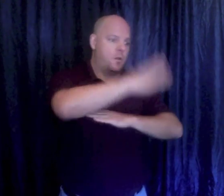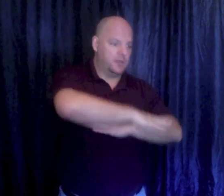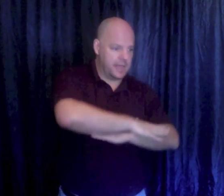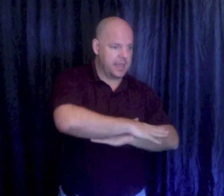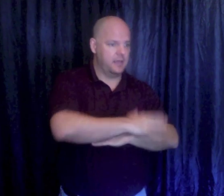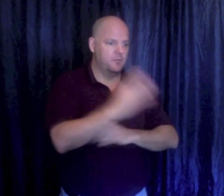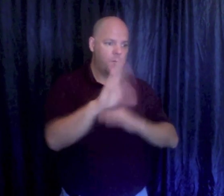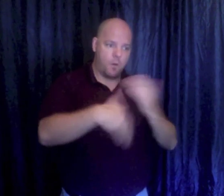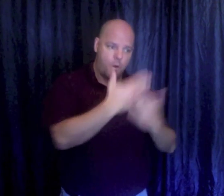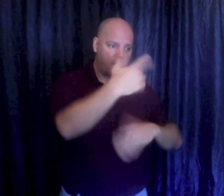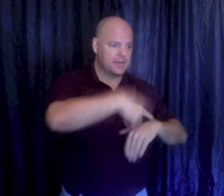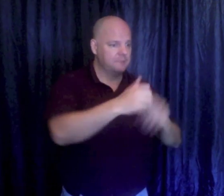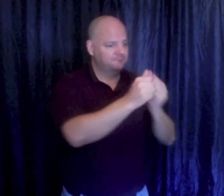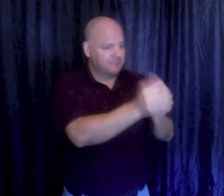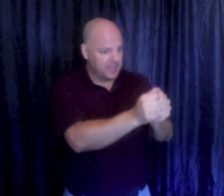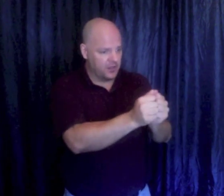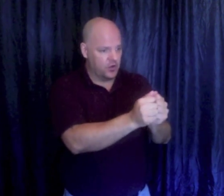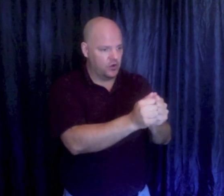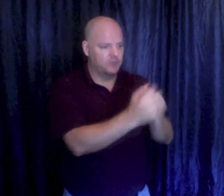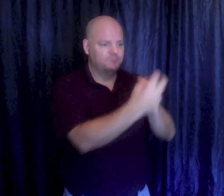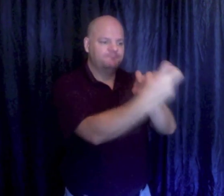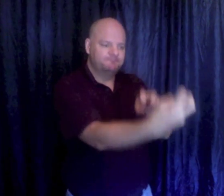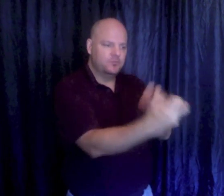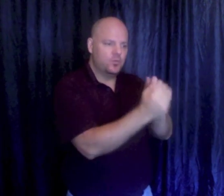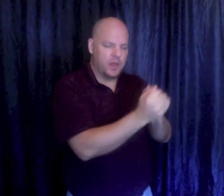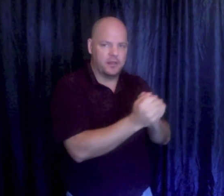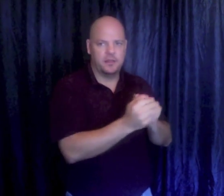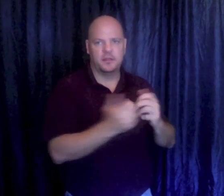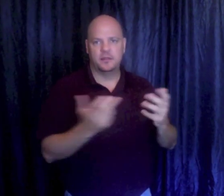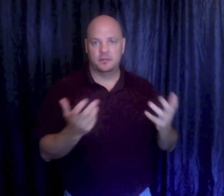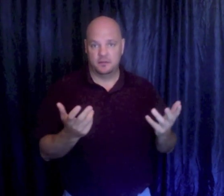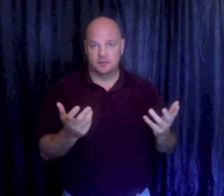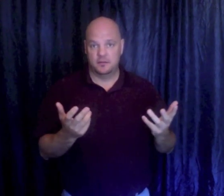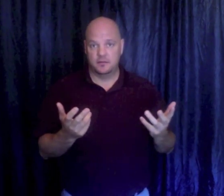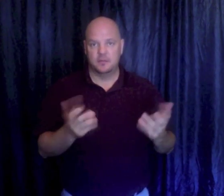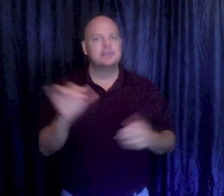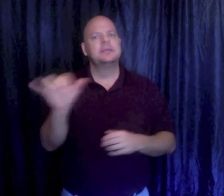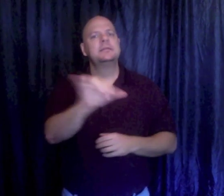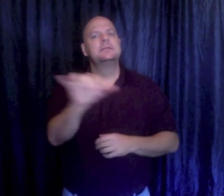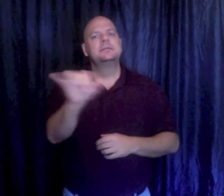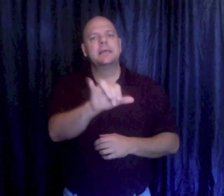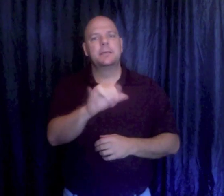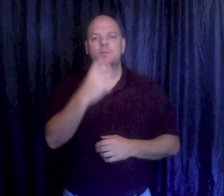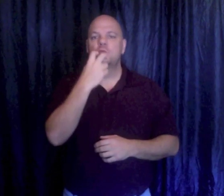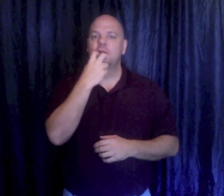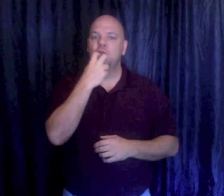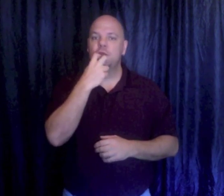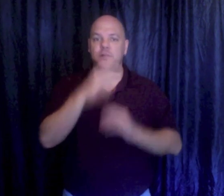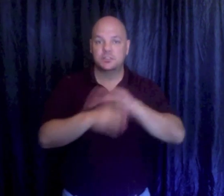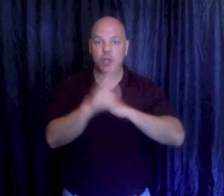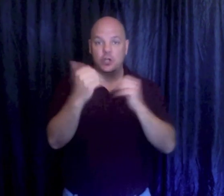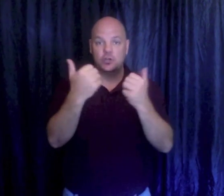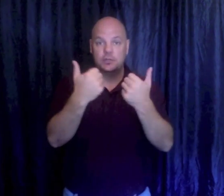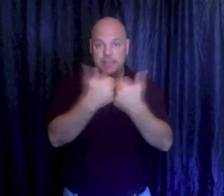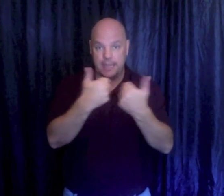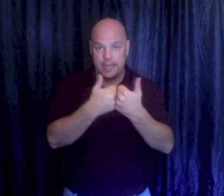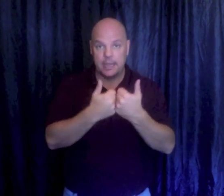student. You're next to him. Just like the referee is standing right next to the goal. He could kick the ball